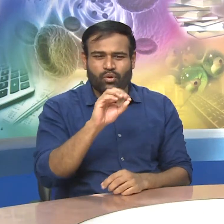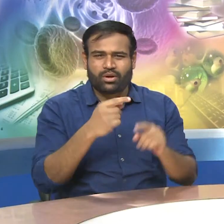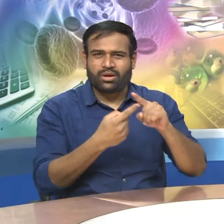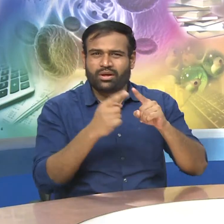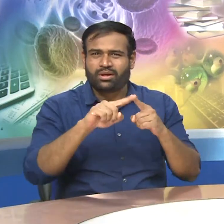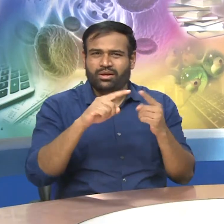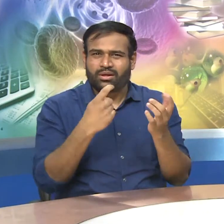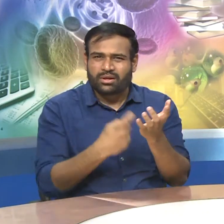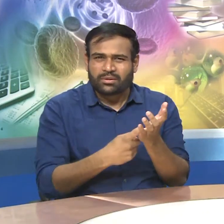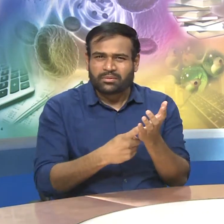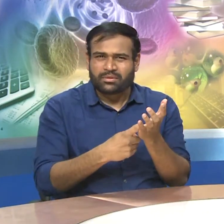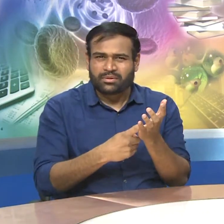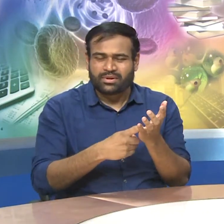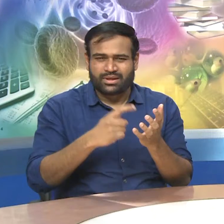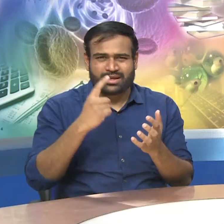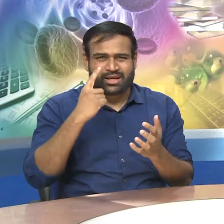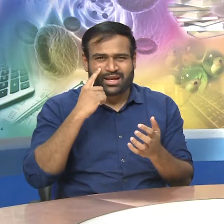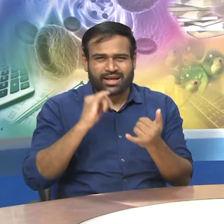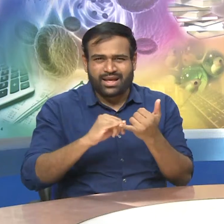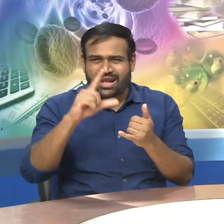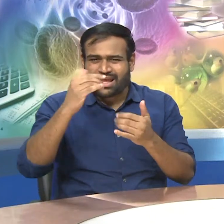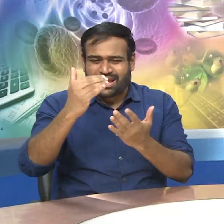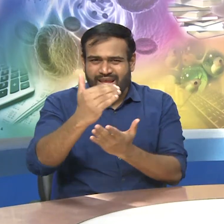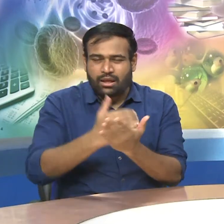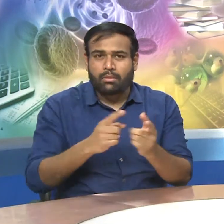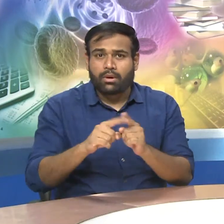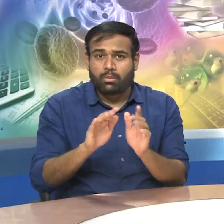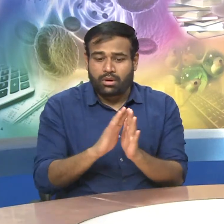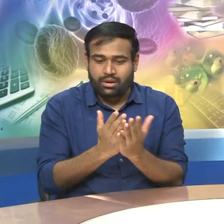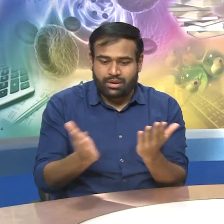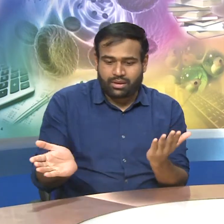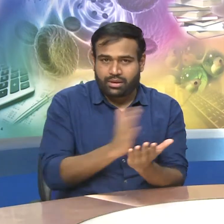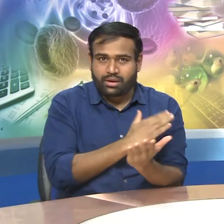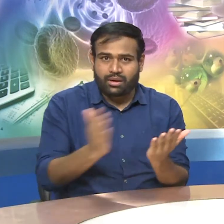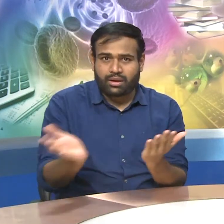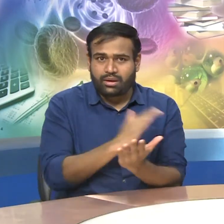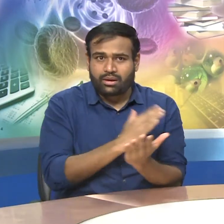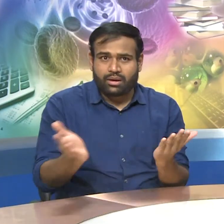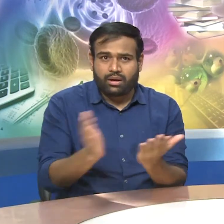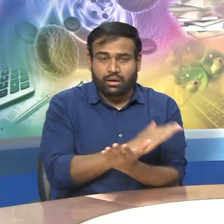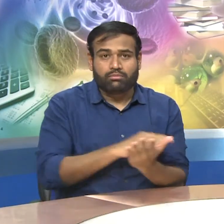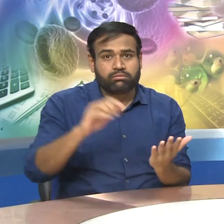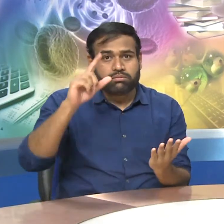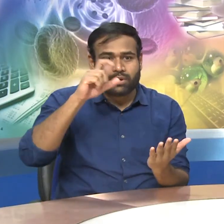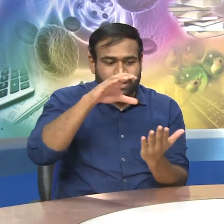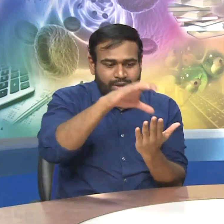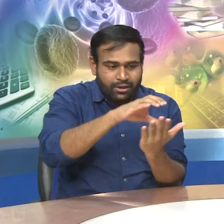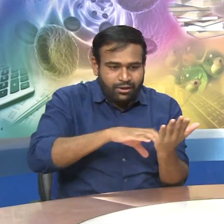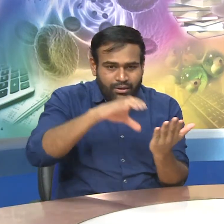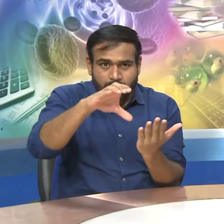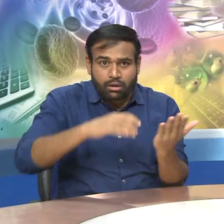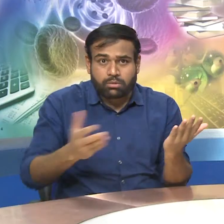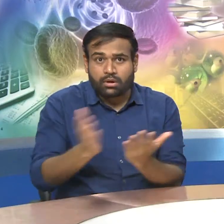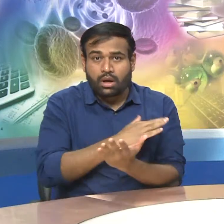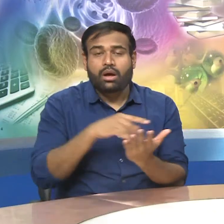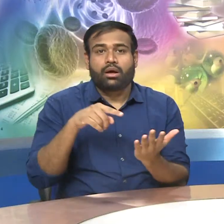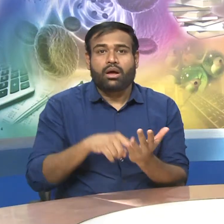Next, voters list. In a democratic election, the list of those who